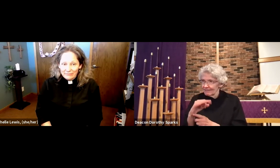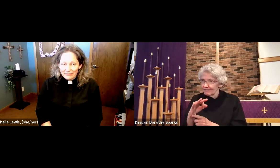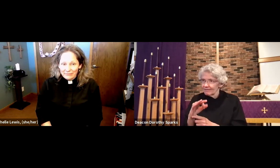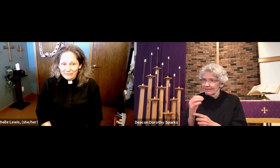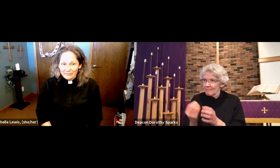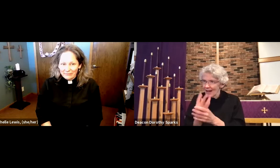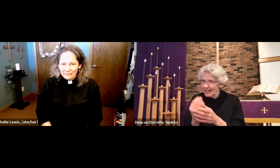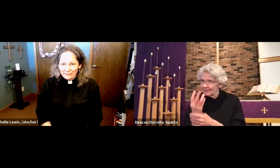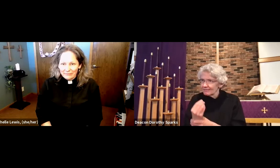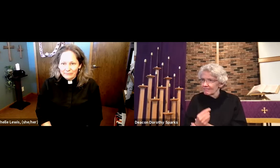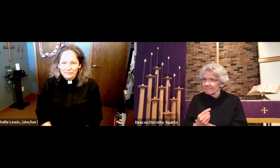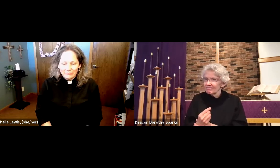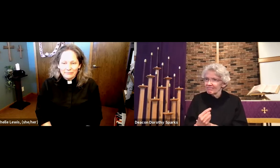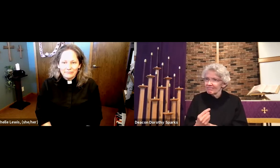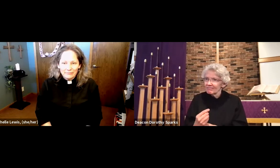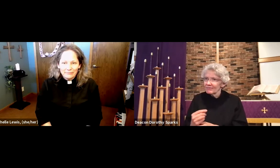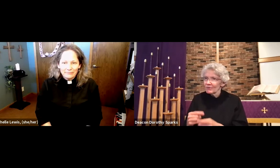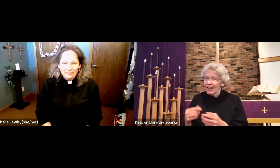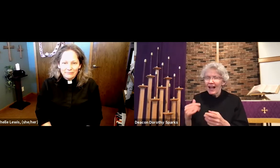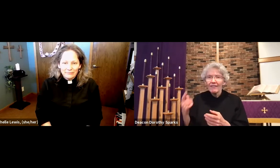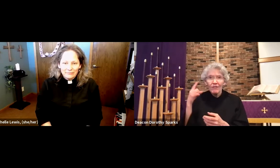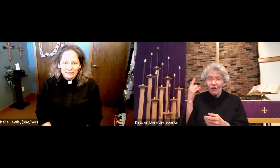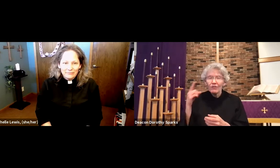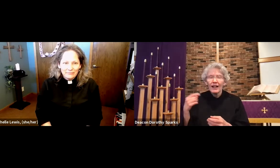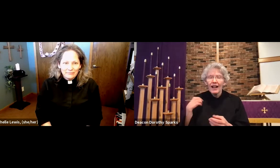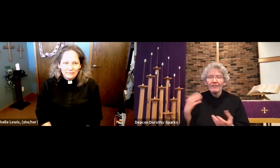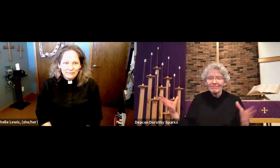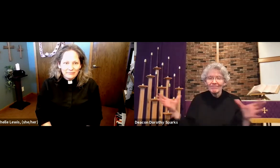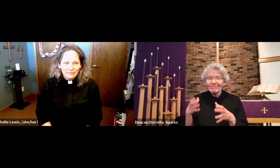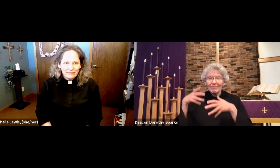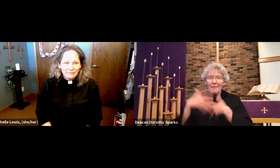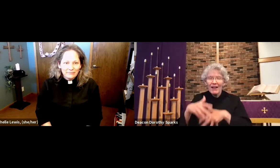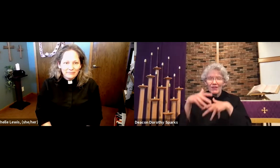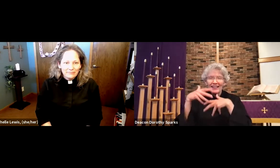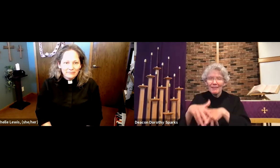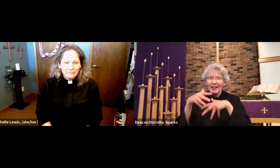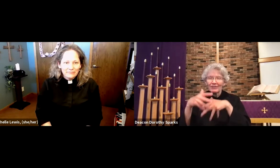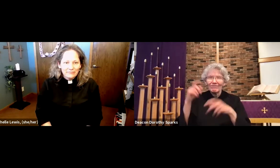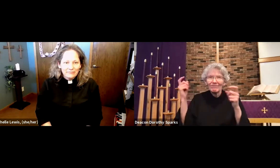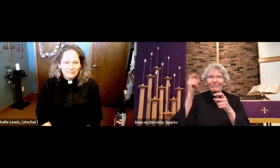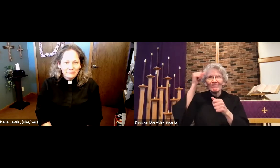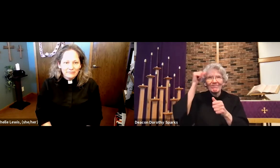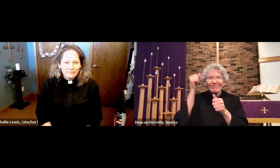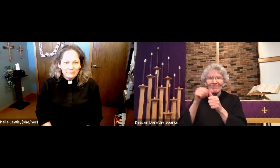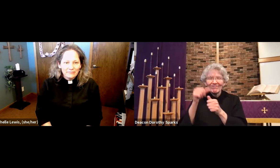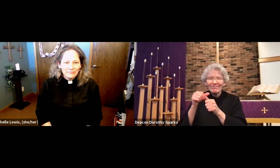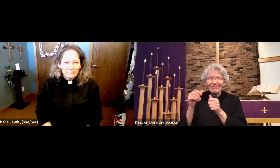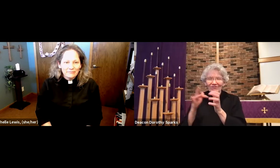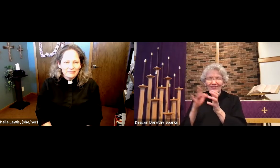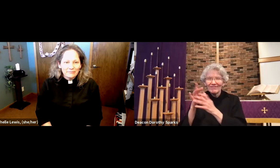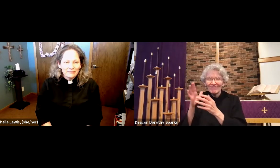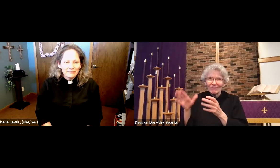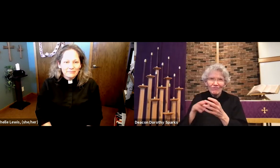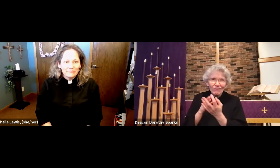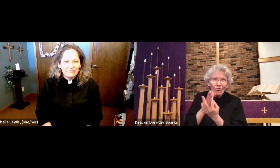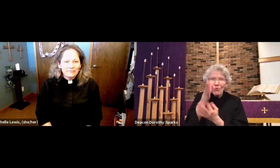Last year, we encouraged you to collect up green leafy plants and to have a parade in honor